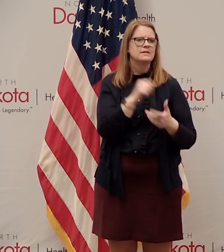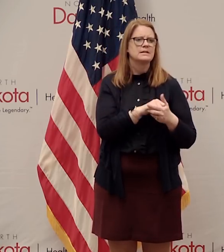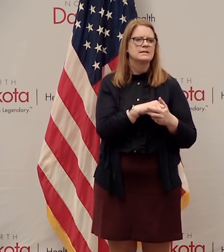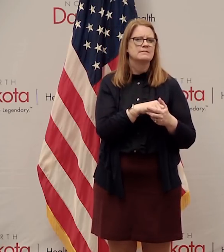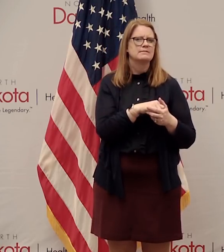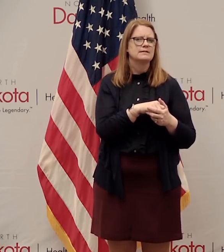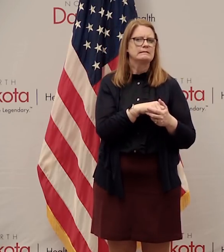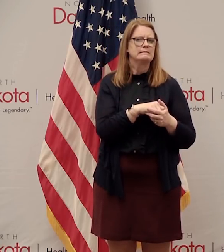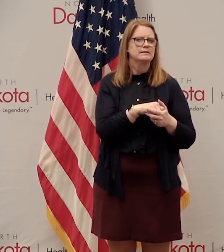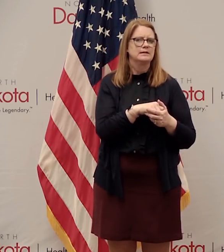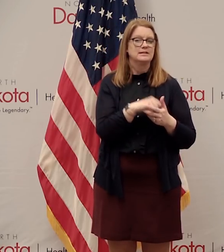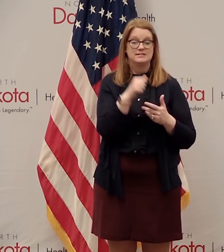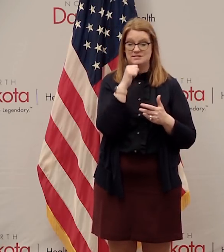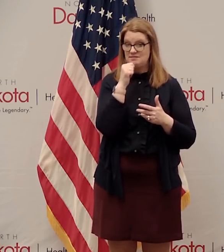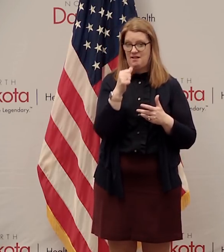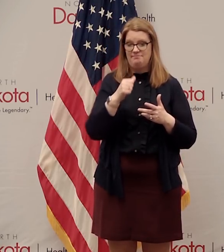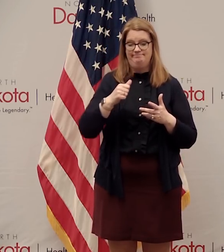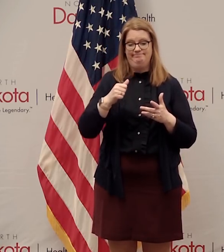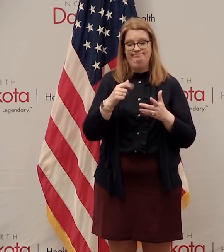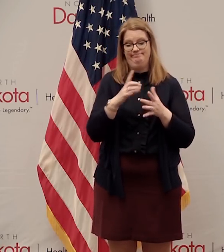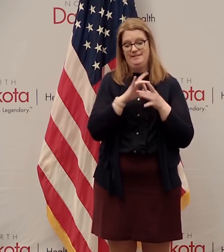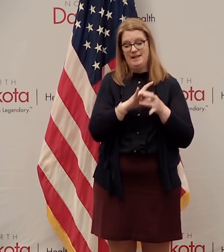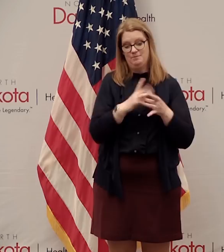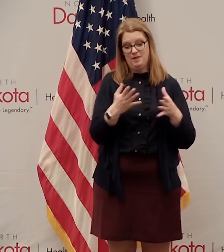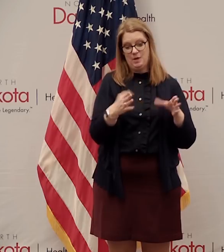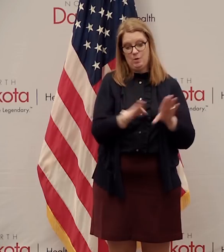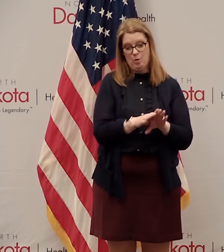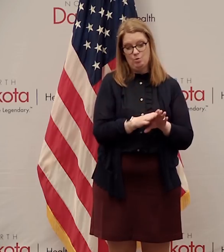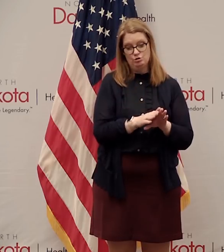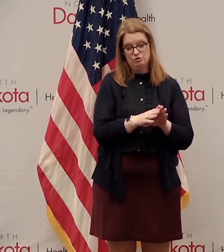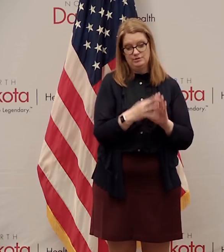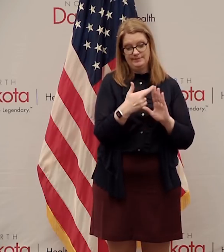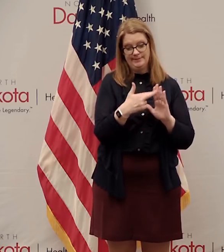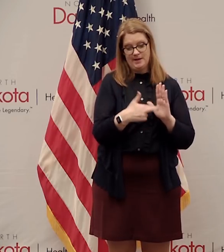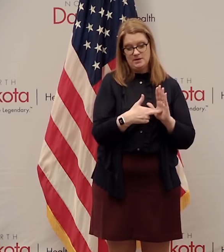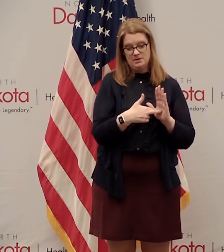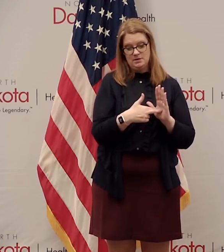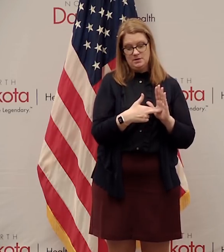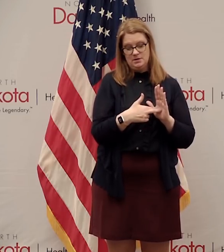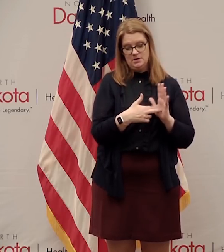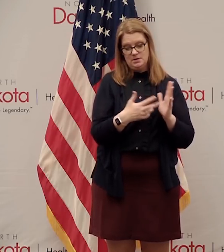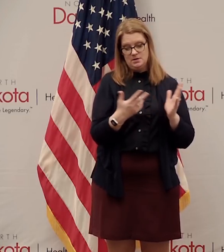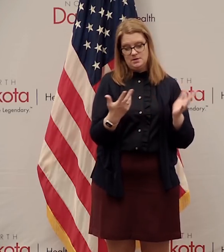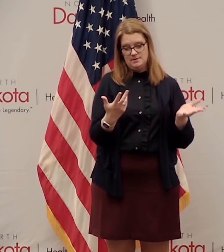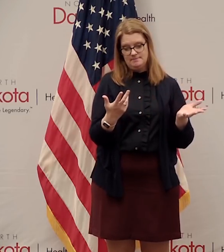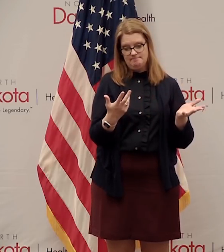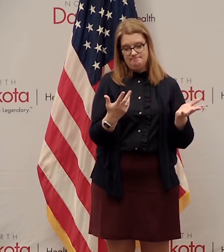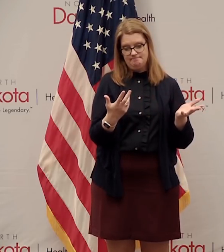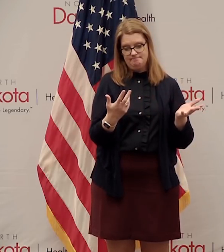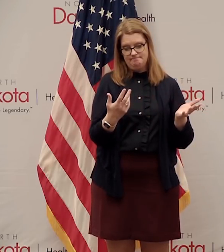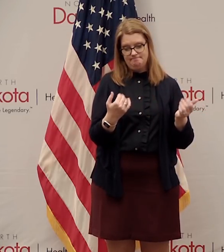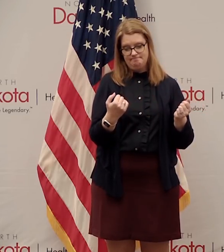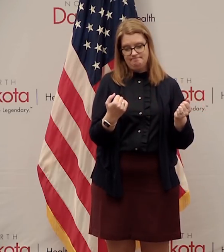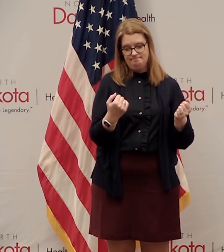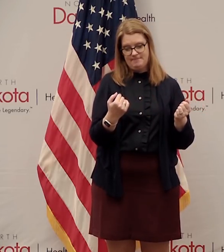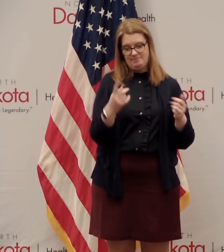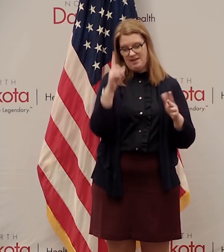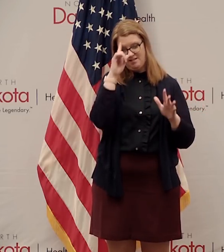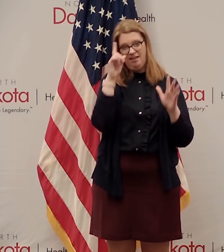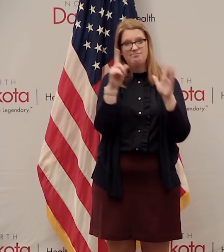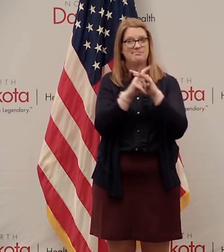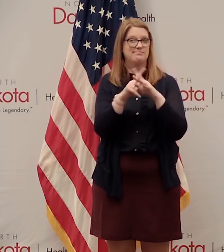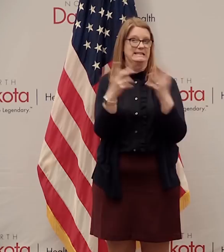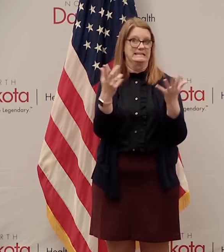of the closure guidelines that we have. I'm just thinking on the fly here, Dave. That's always dangerous, but we wouldn't fall into that. And again,